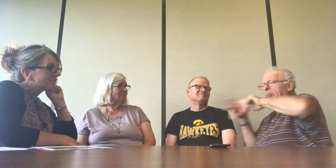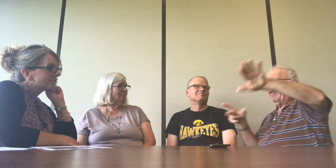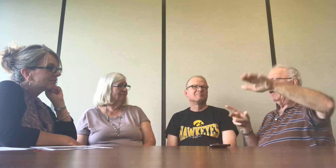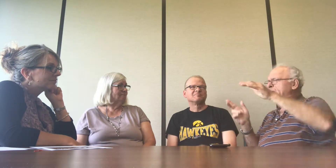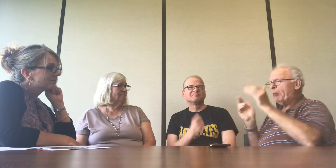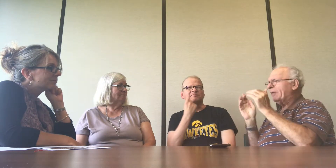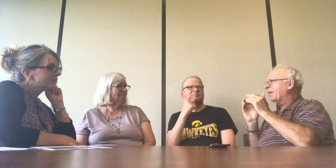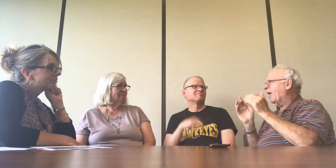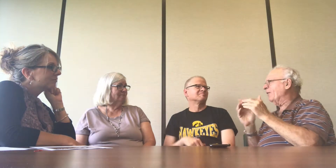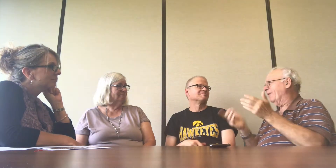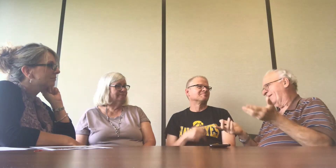deaf population.